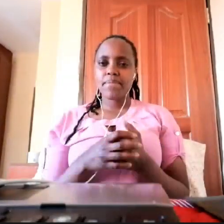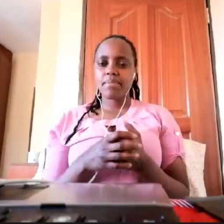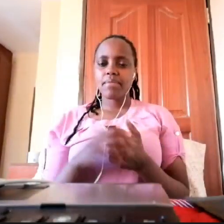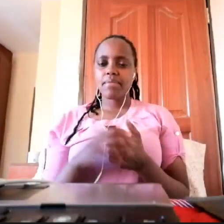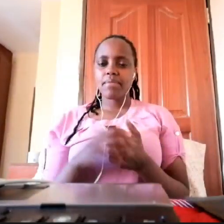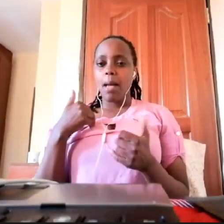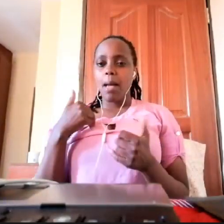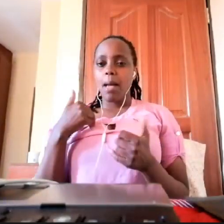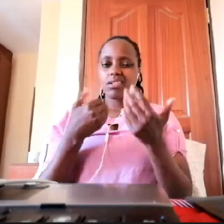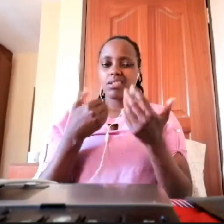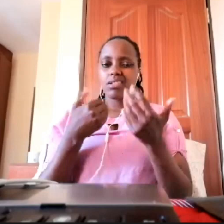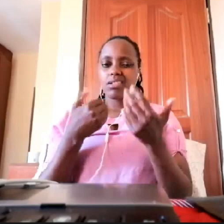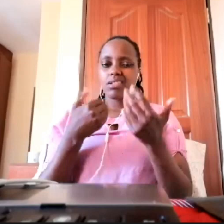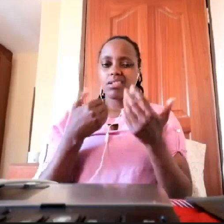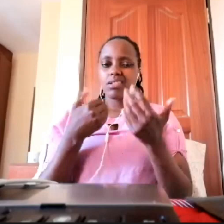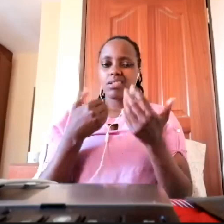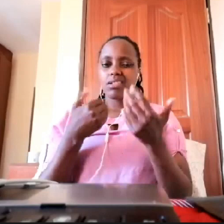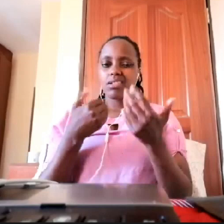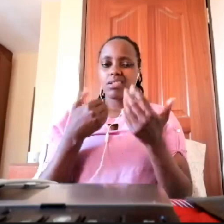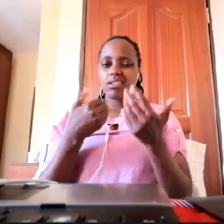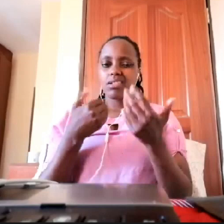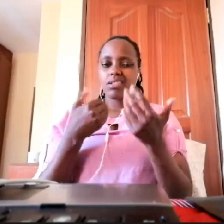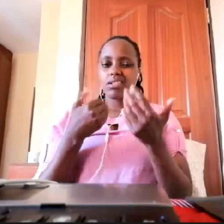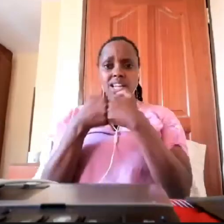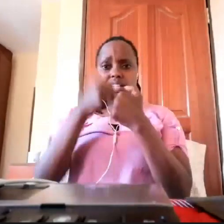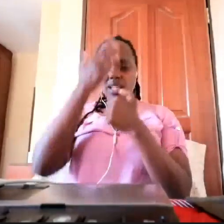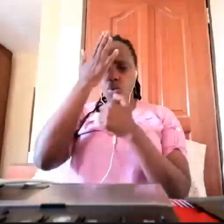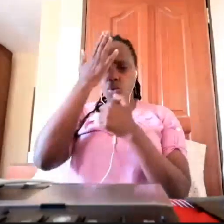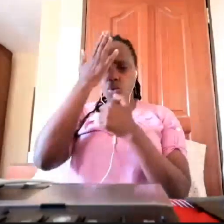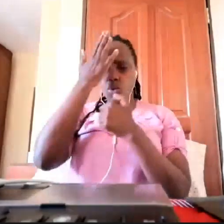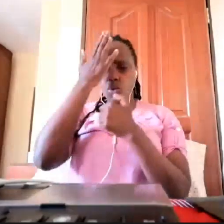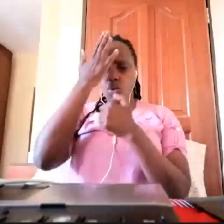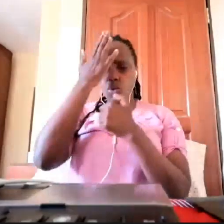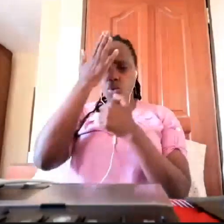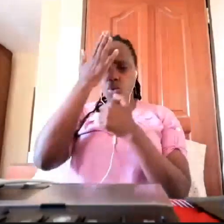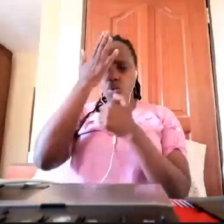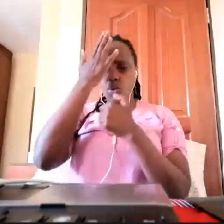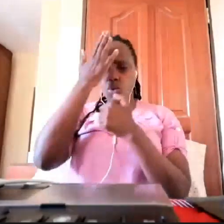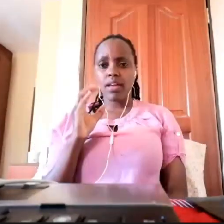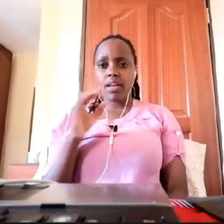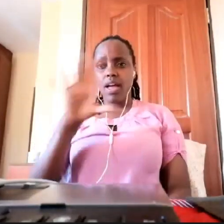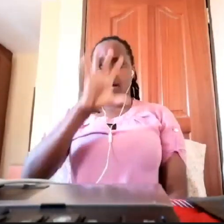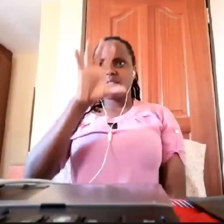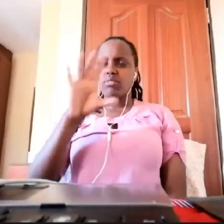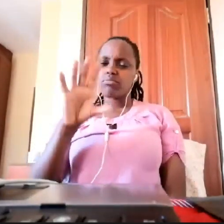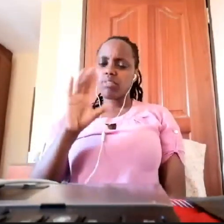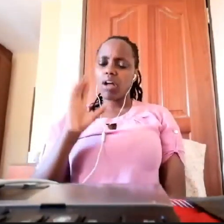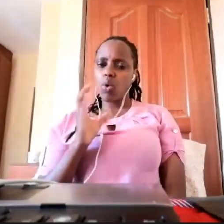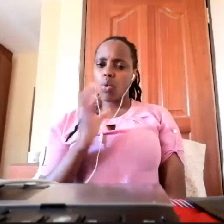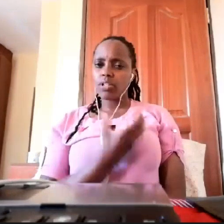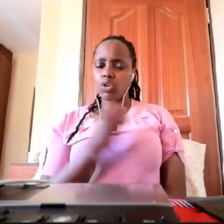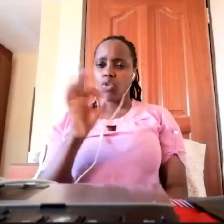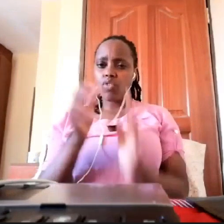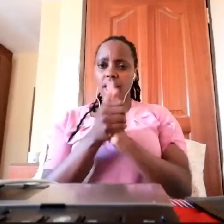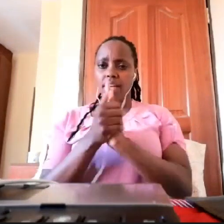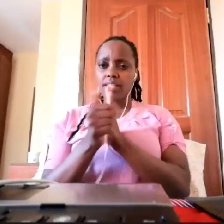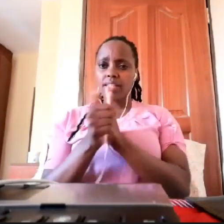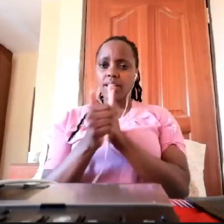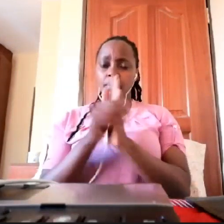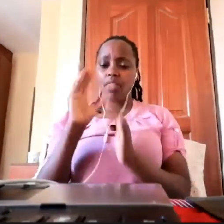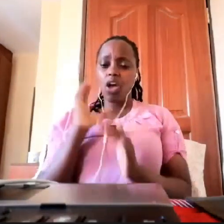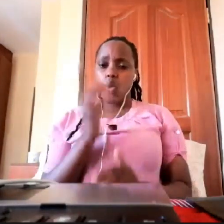recorded as as a challenge within the work of the African Committee of Experts. So, as you know, the committee receives